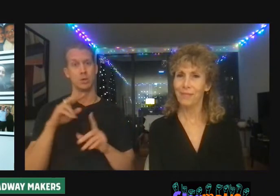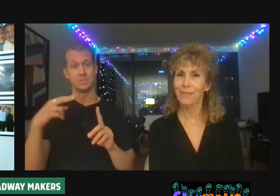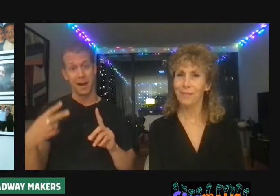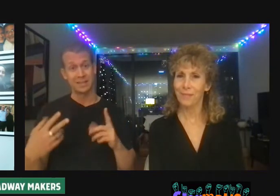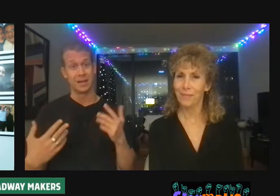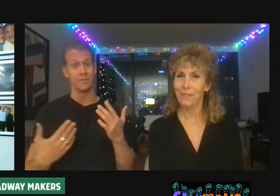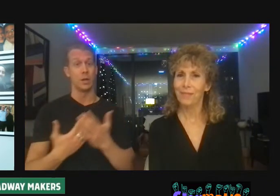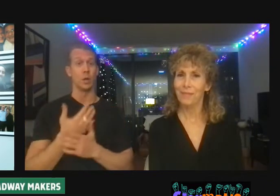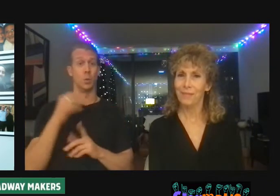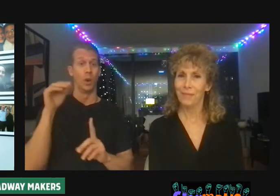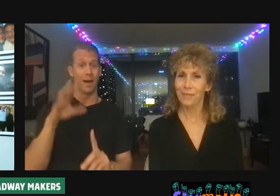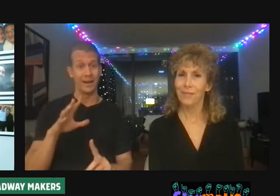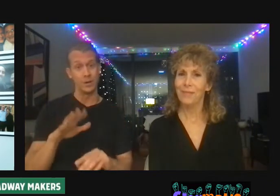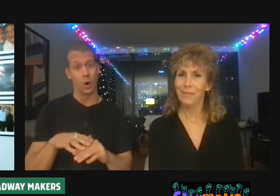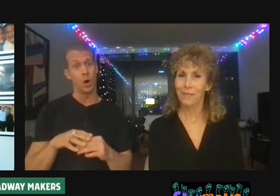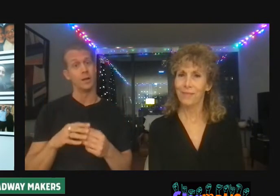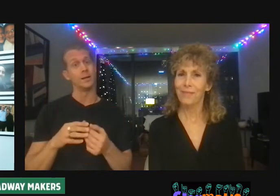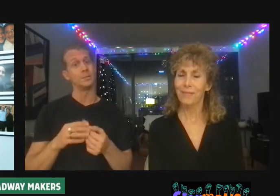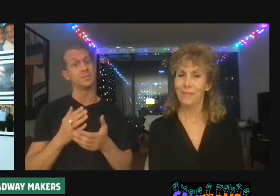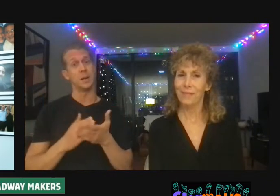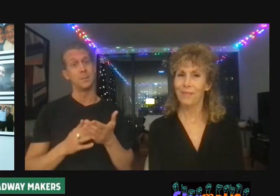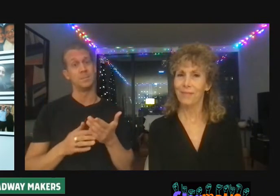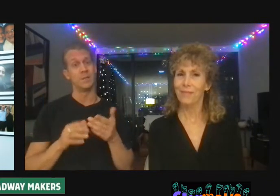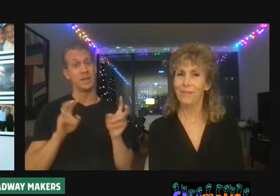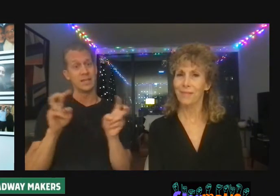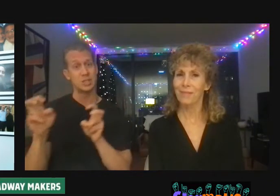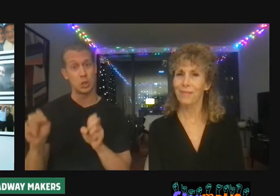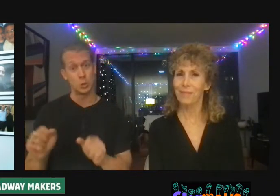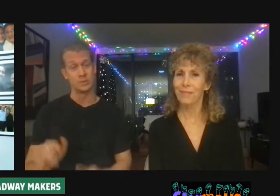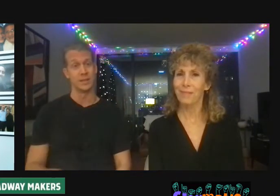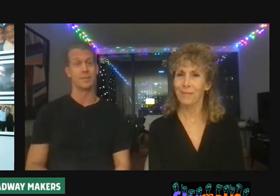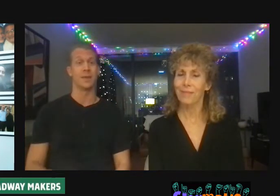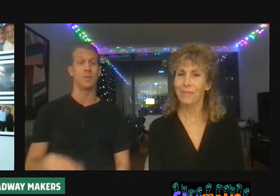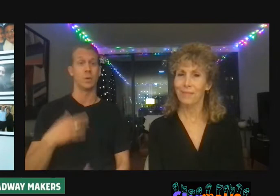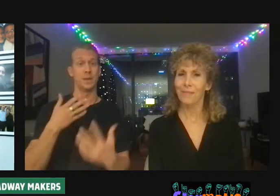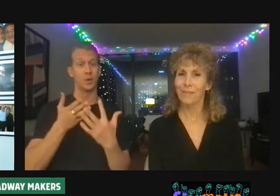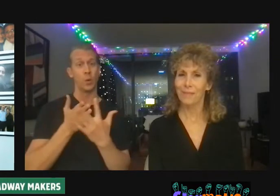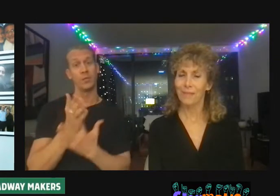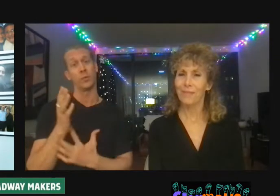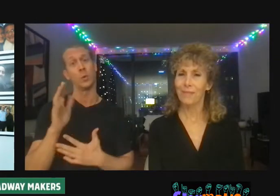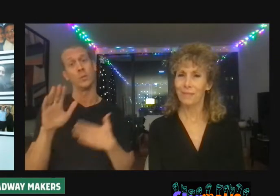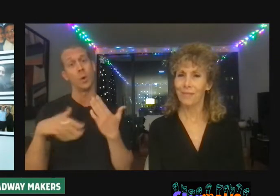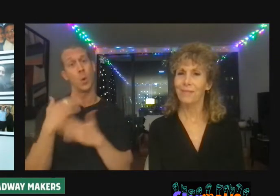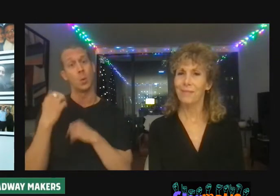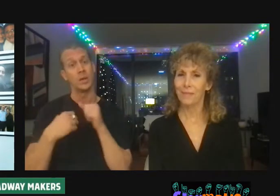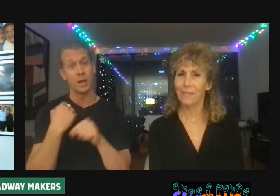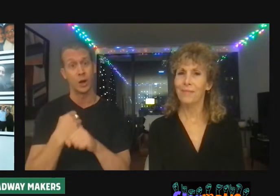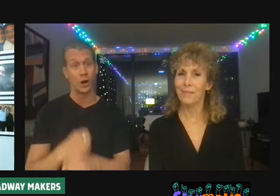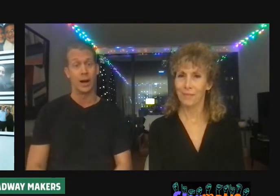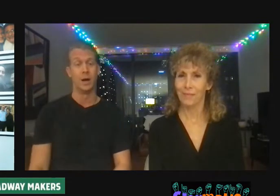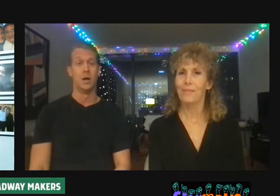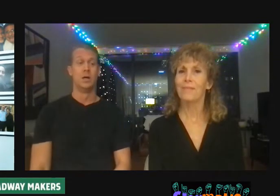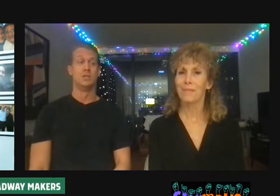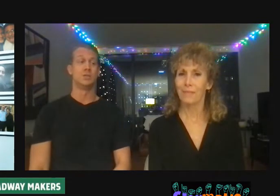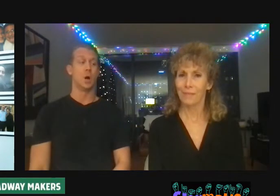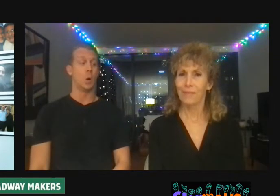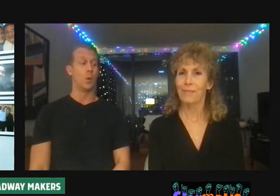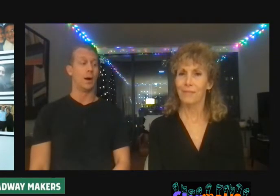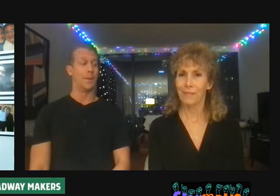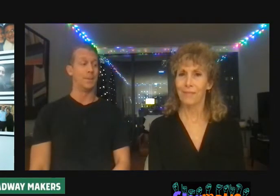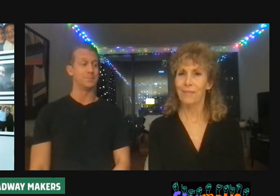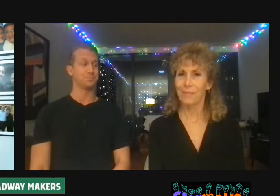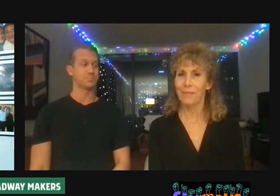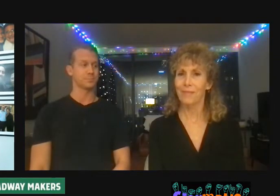new perspective and new light on some of the issues that we've been going through the whole year. So